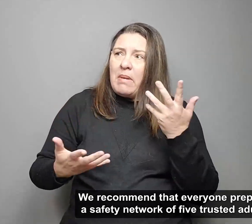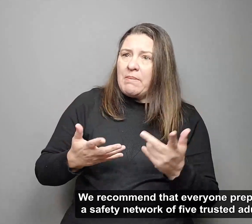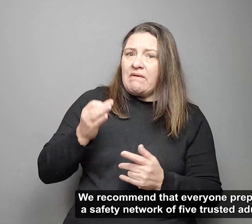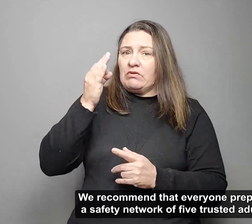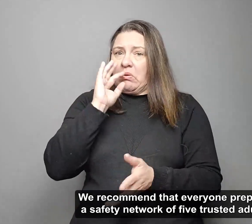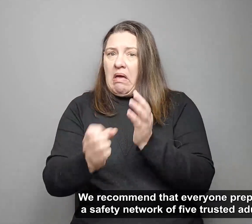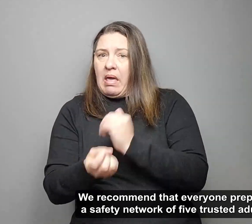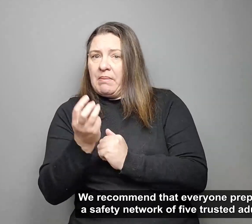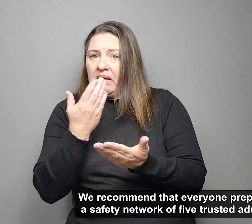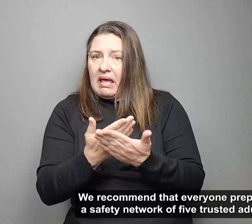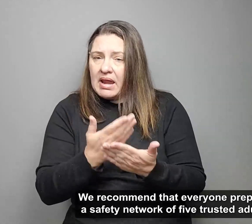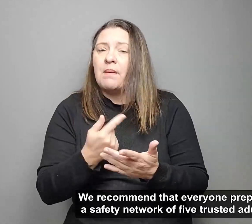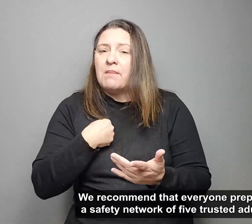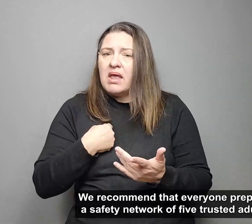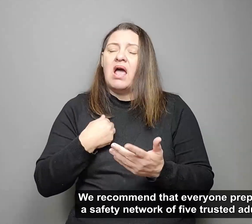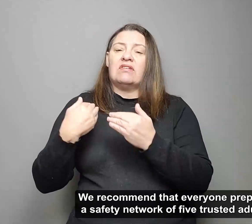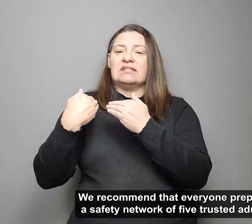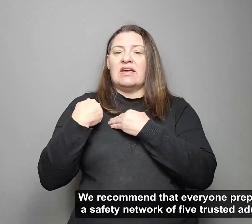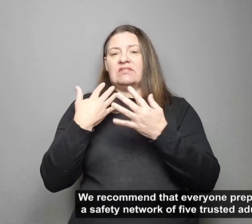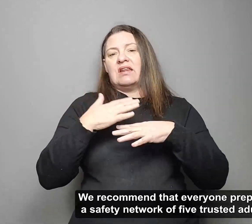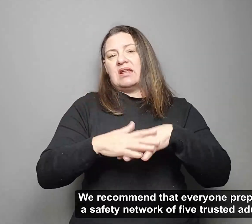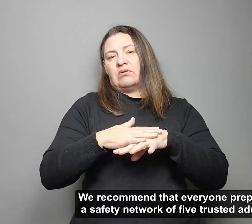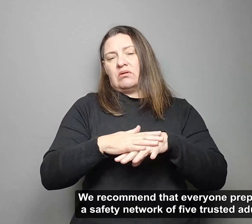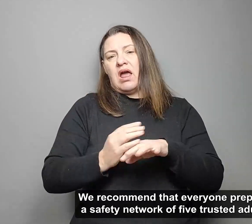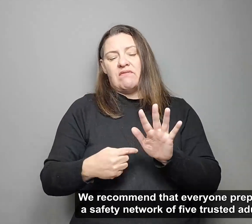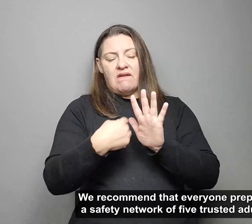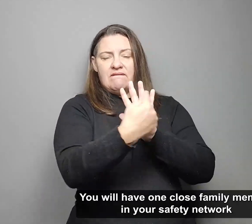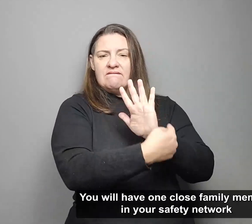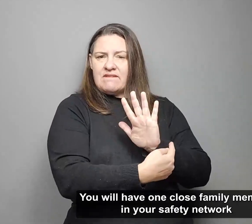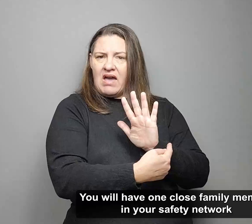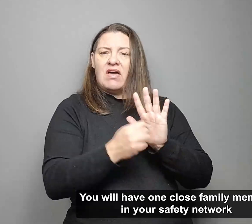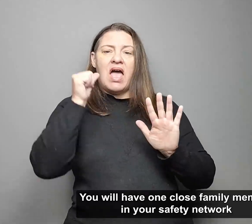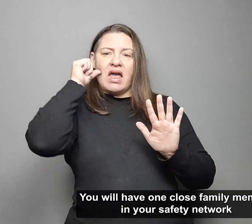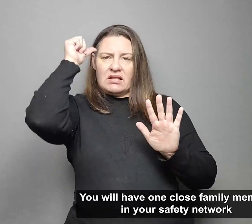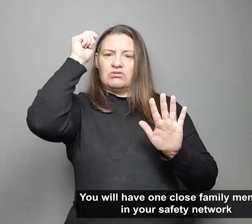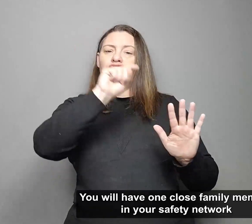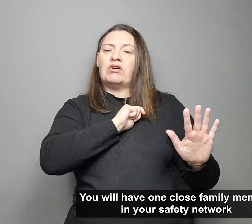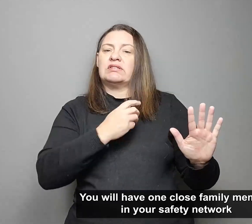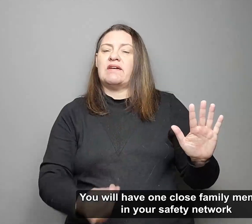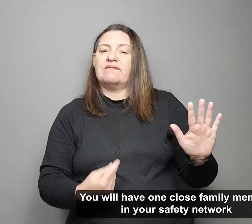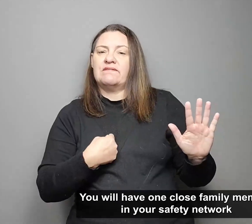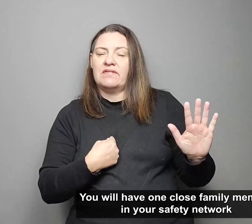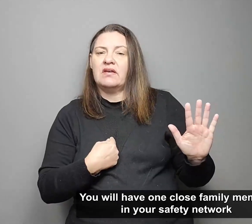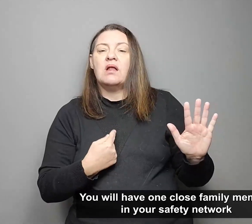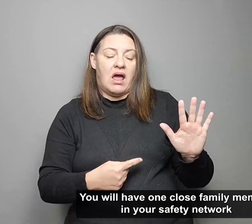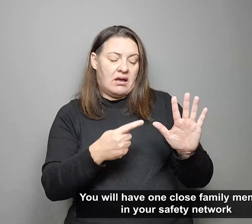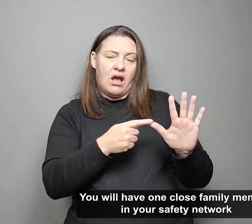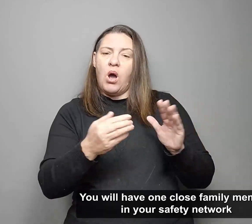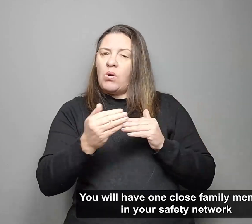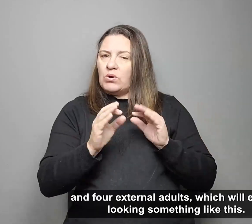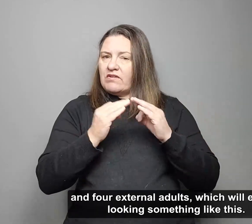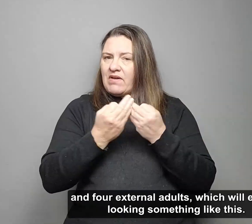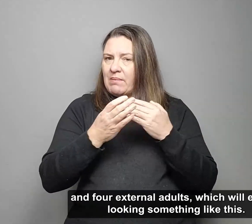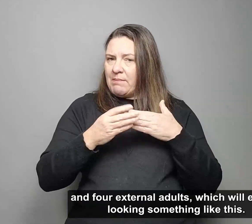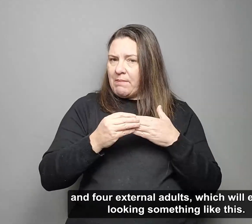that everyone prepares a safety network of 5 trusted adults. You will have 1 close family member in your safety